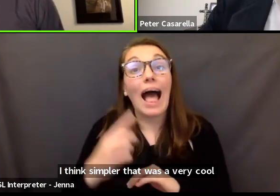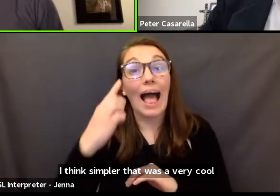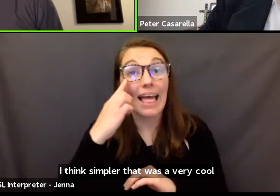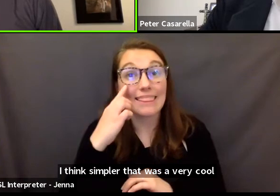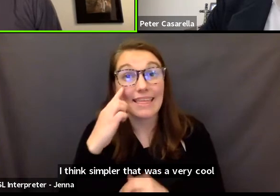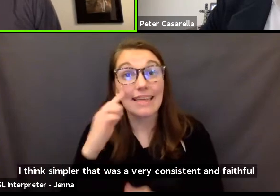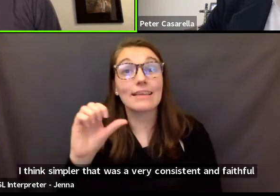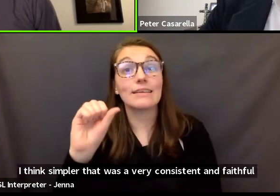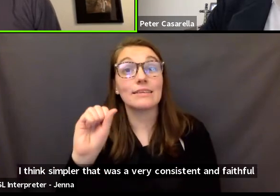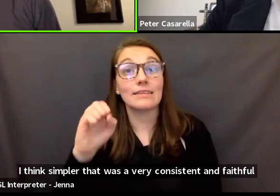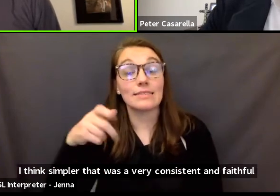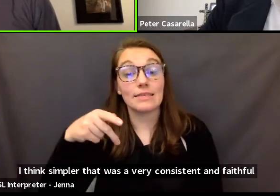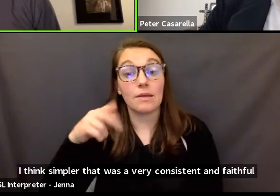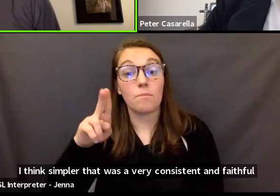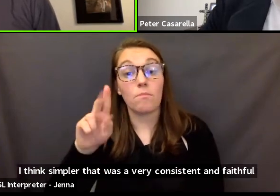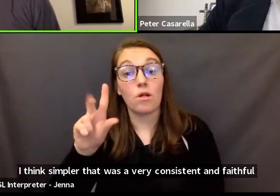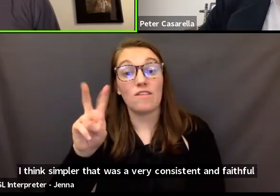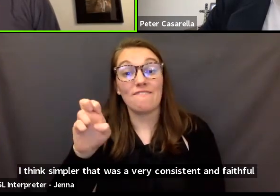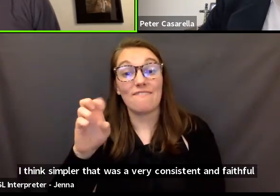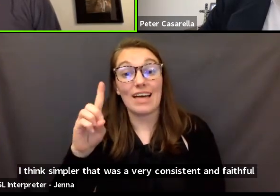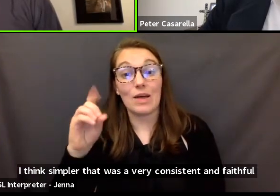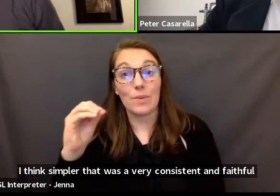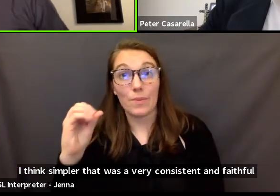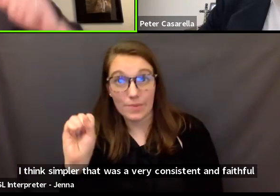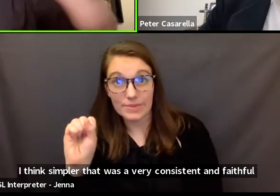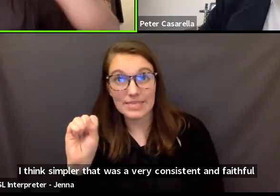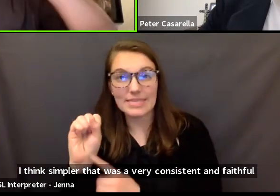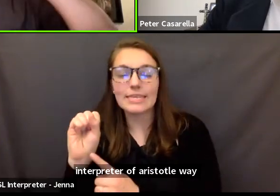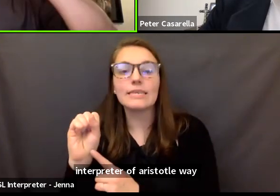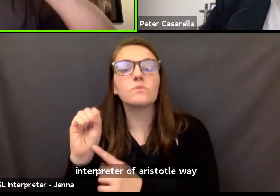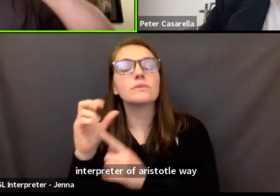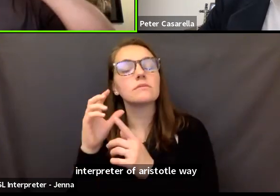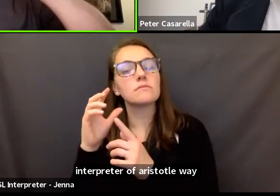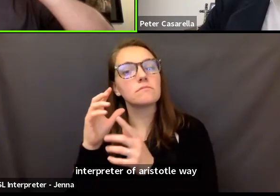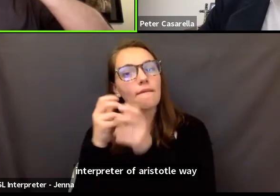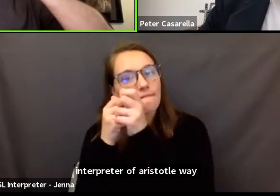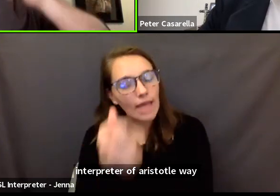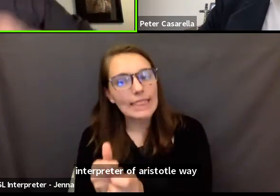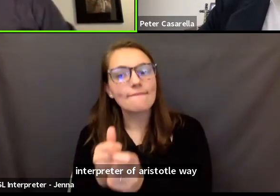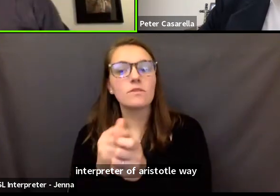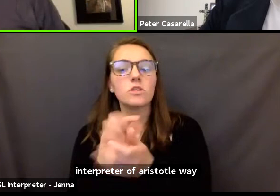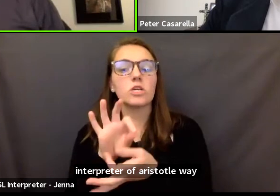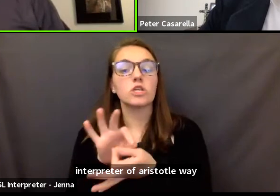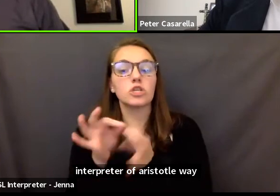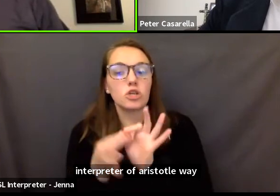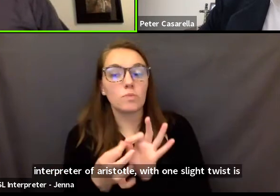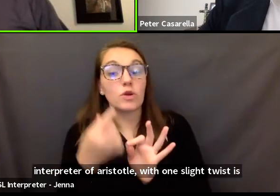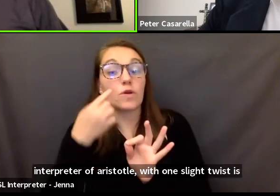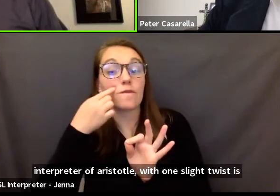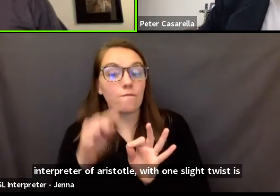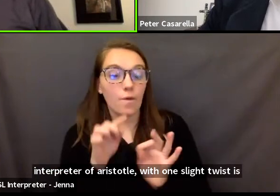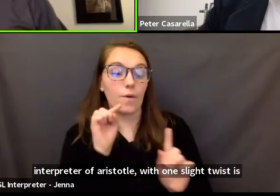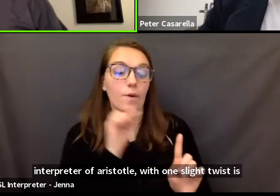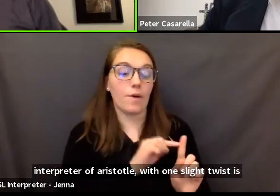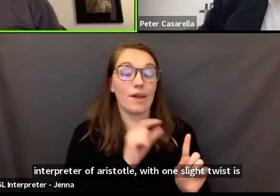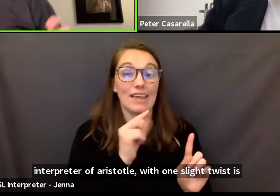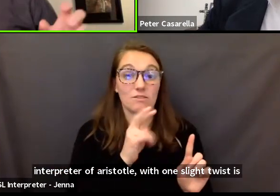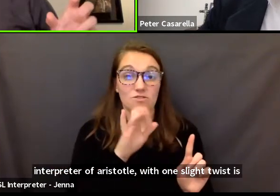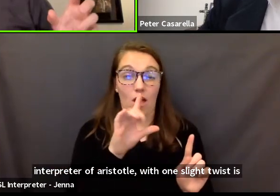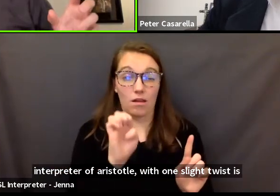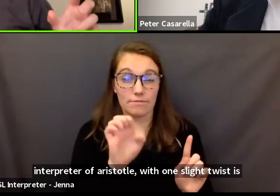faithful interpreter of Aristotle, with one slight twist: is